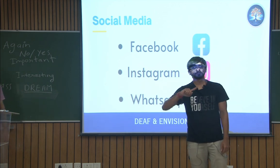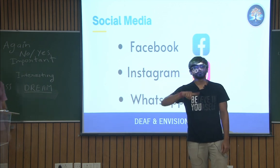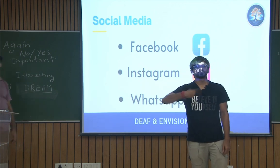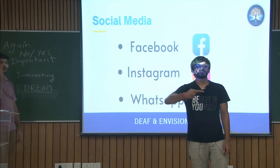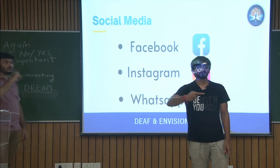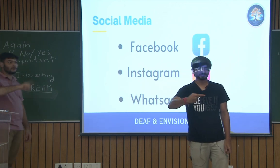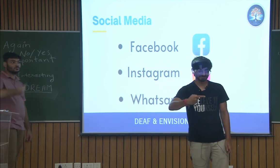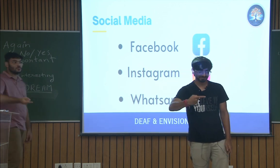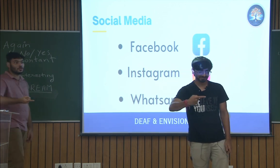Yesterday. Tomorrow.